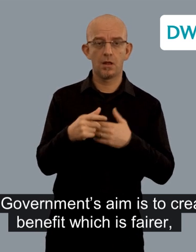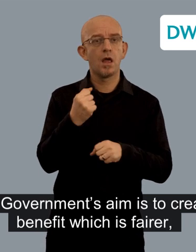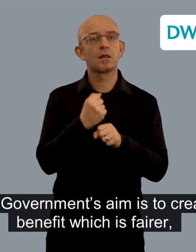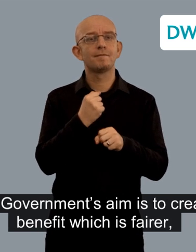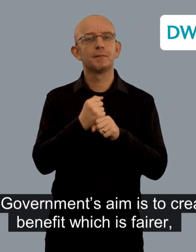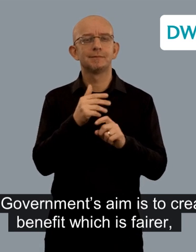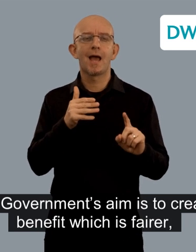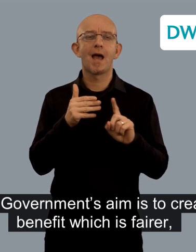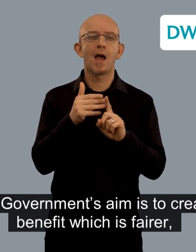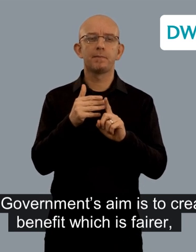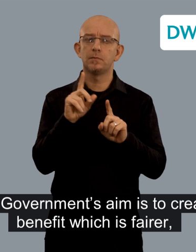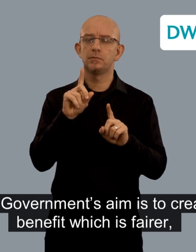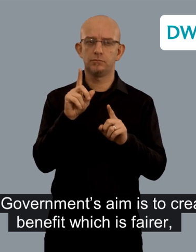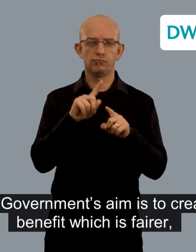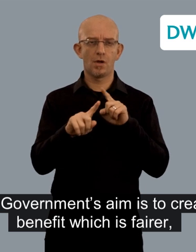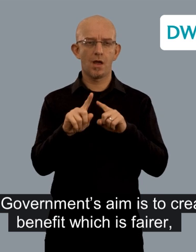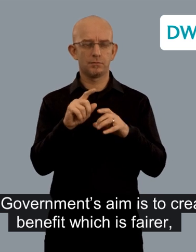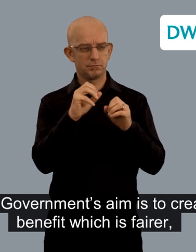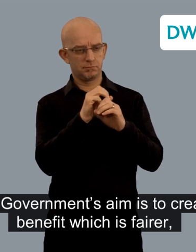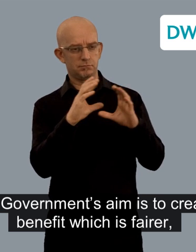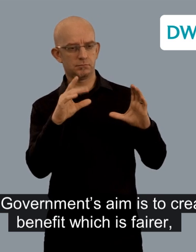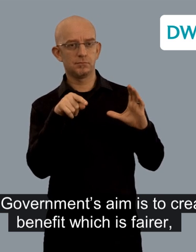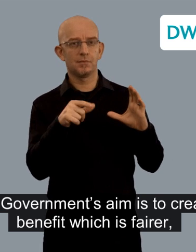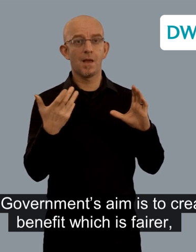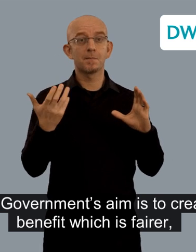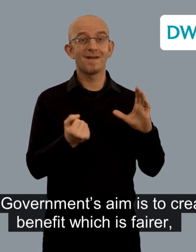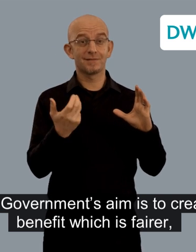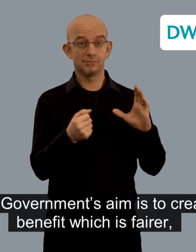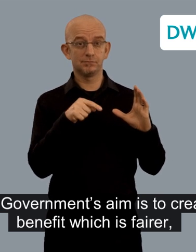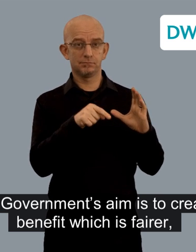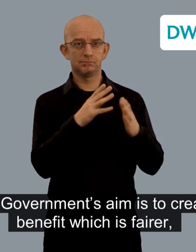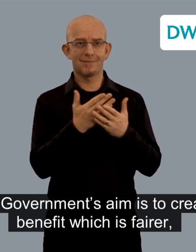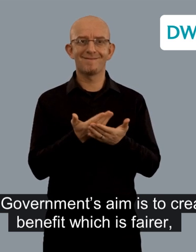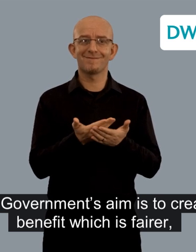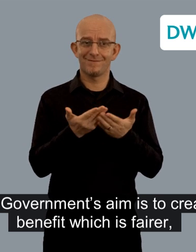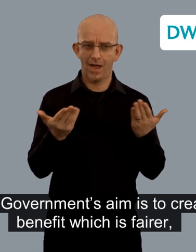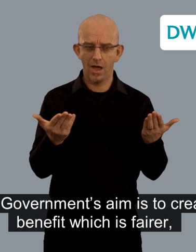Government's aim is to create benefit which is fairer, more straightforward to administer,